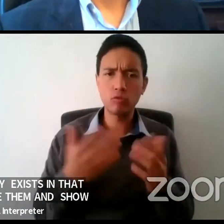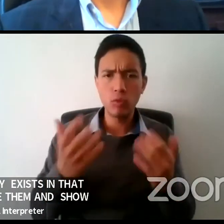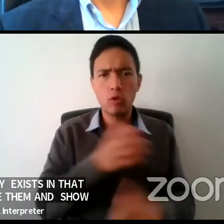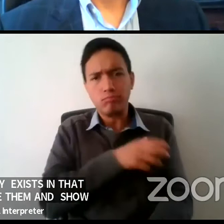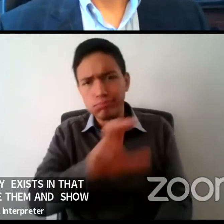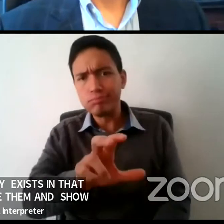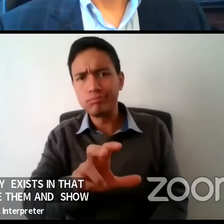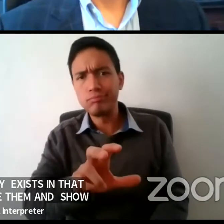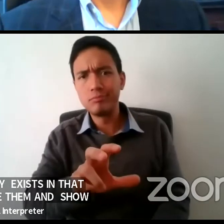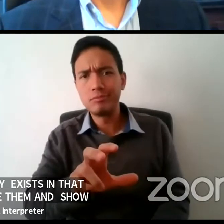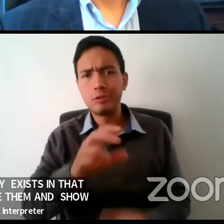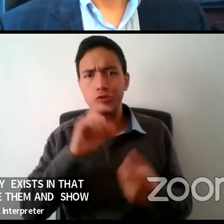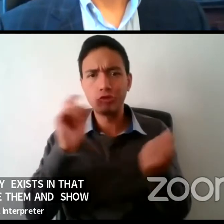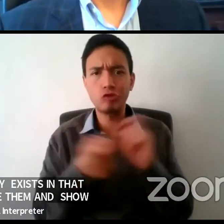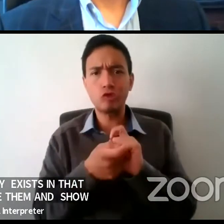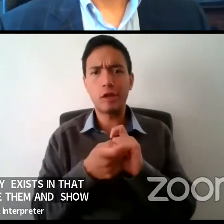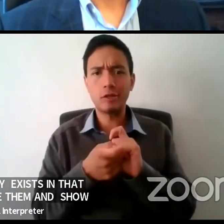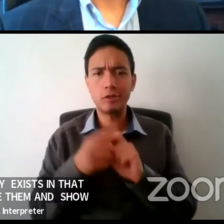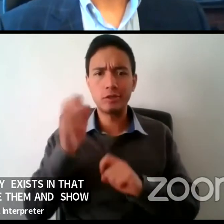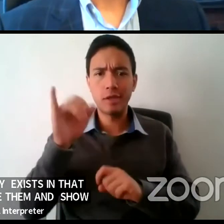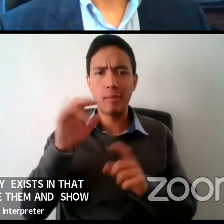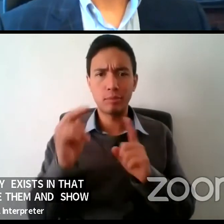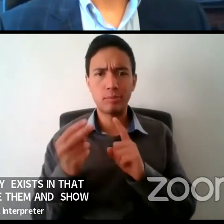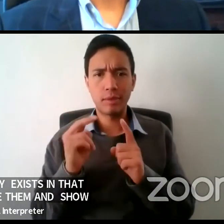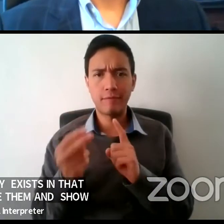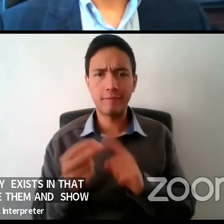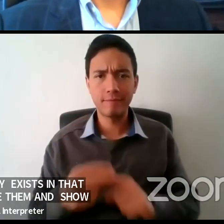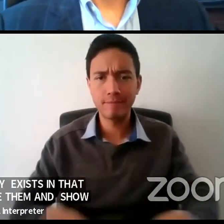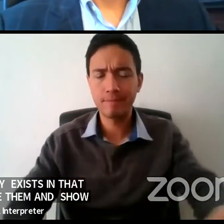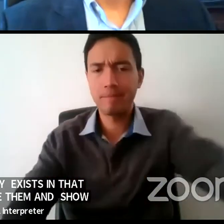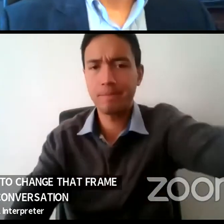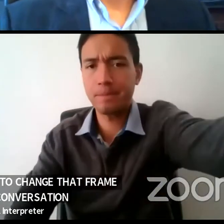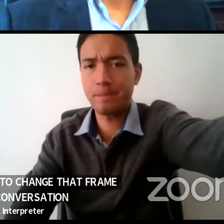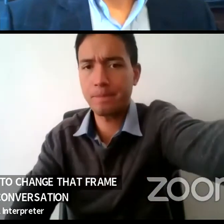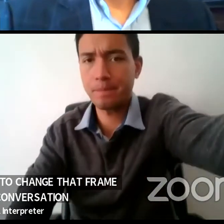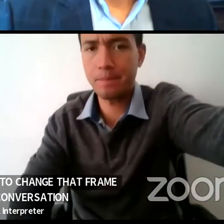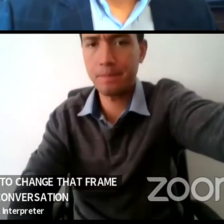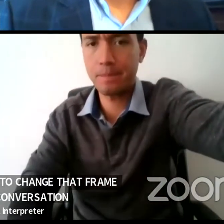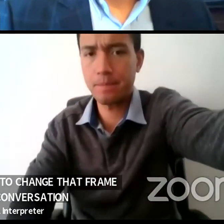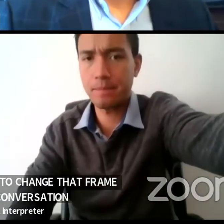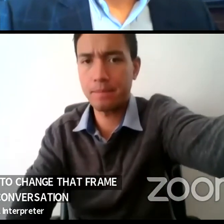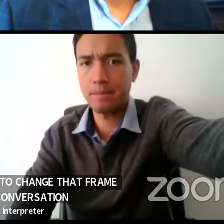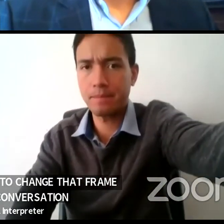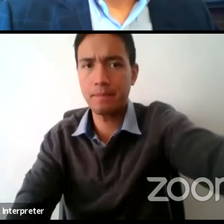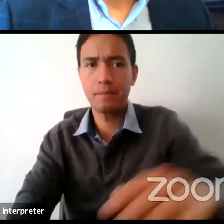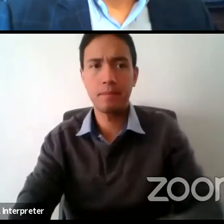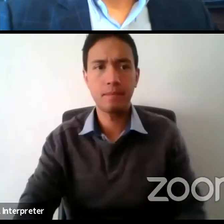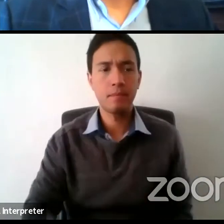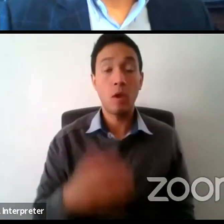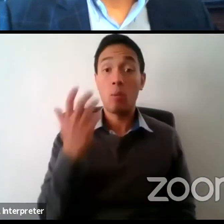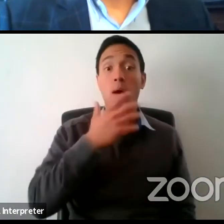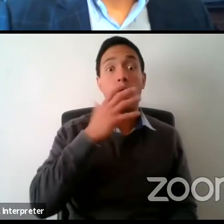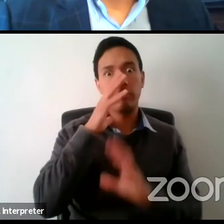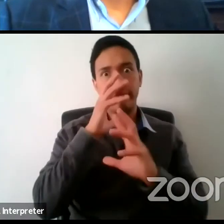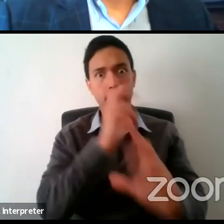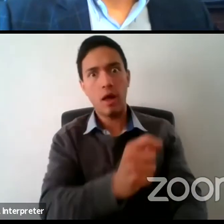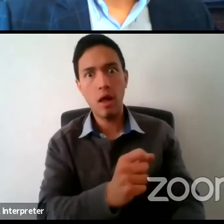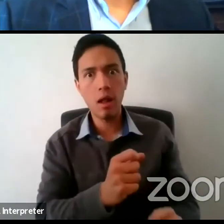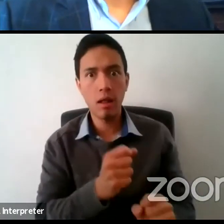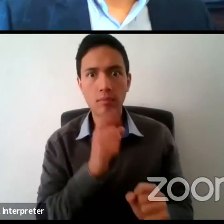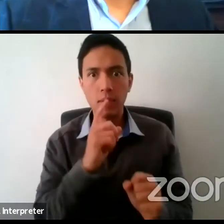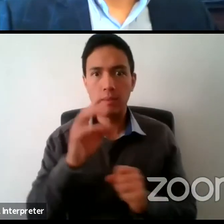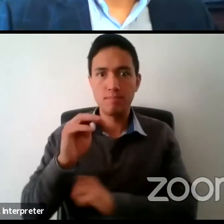of older adults and technology to change that frame that we're all coming to this conversation with. That's a fascinating point, and it really kind of shows us the importance of media